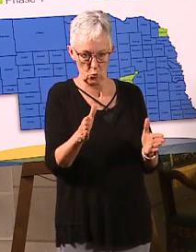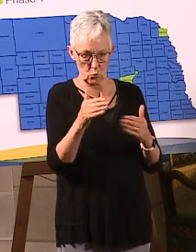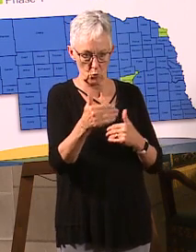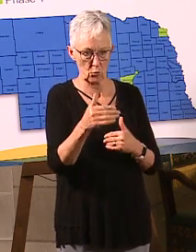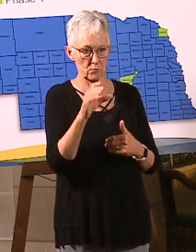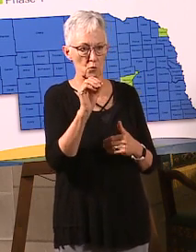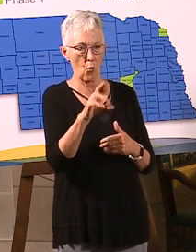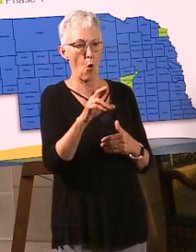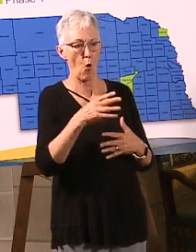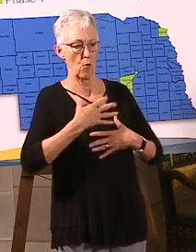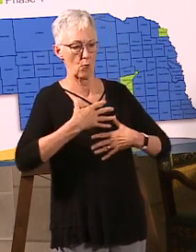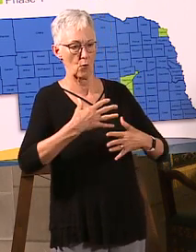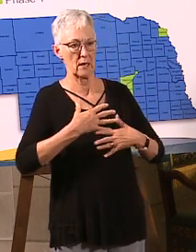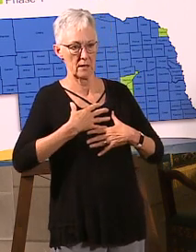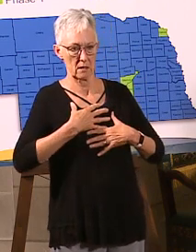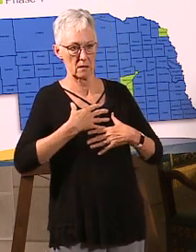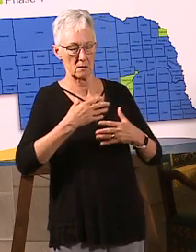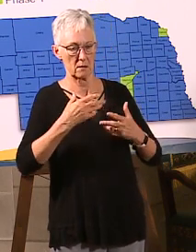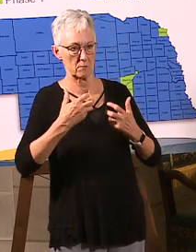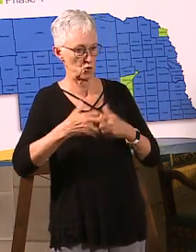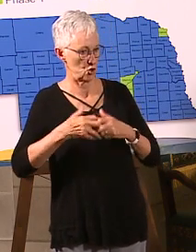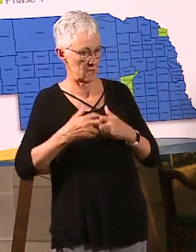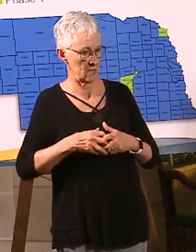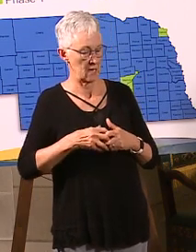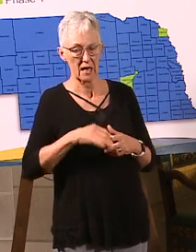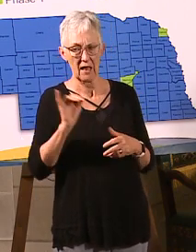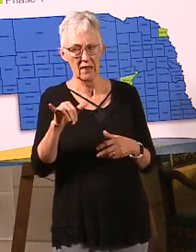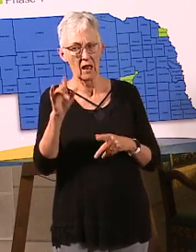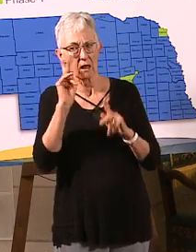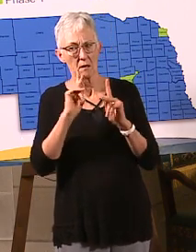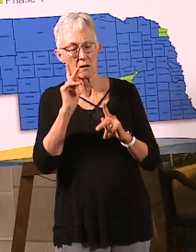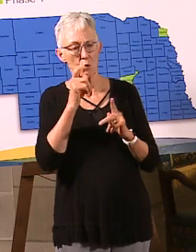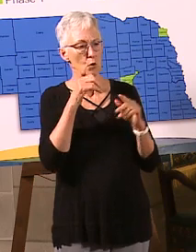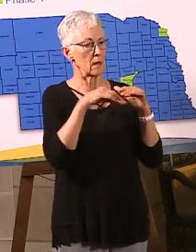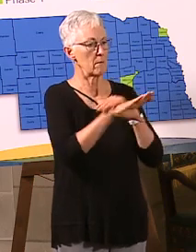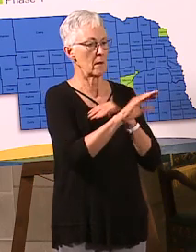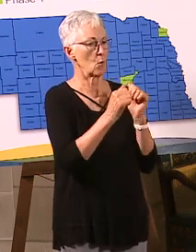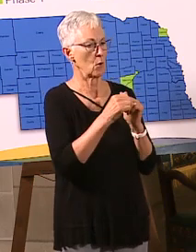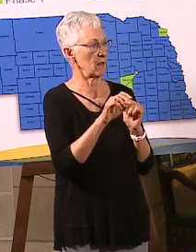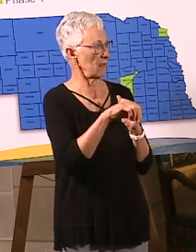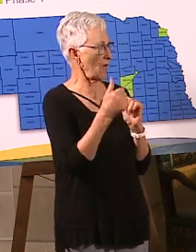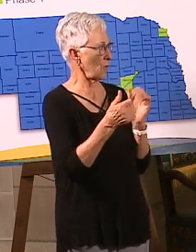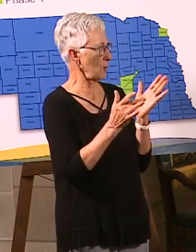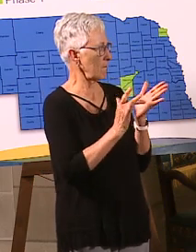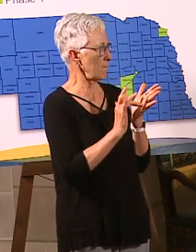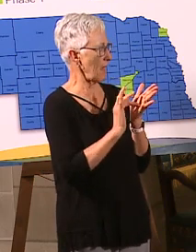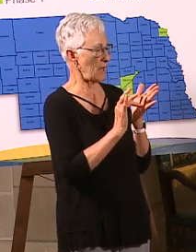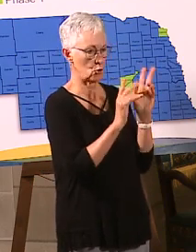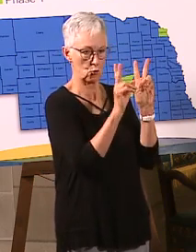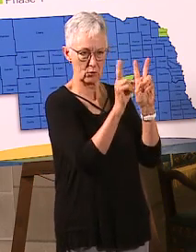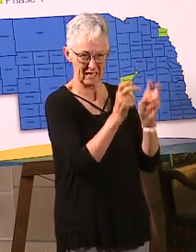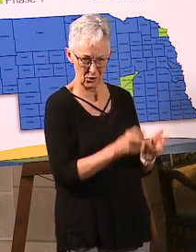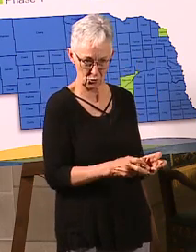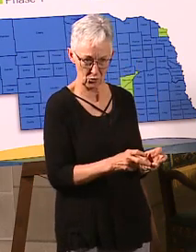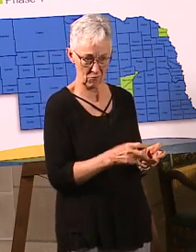people coming in with their medical issues. And again, I can look at these numbers all day, but the